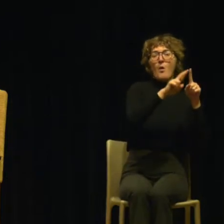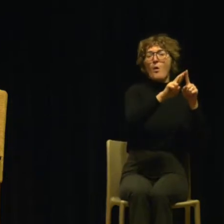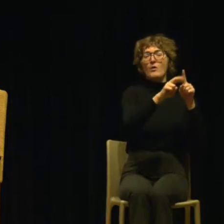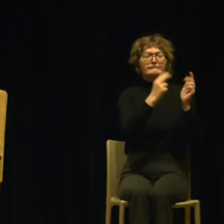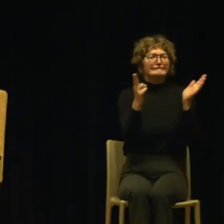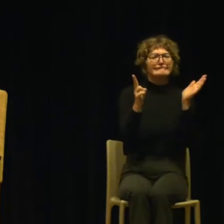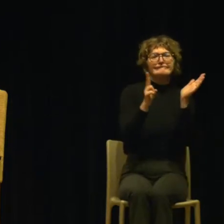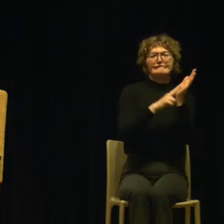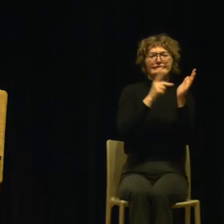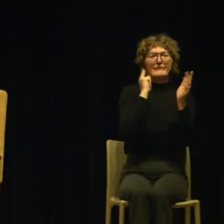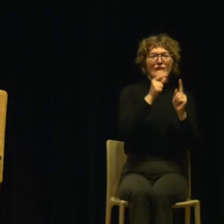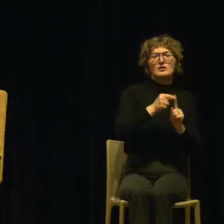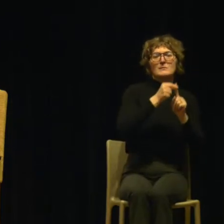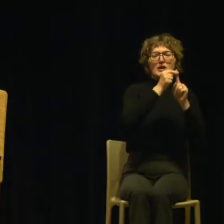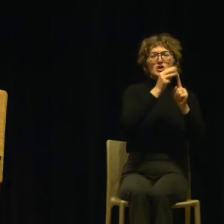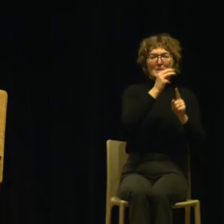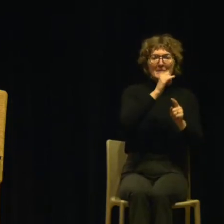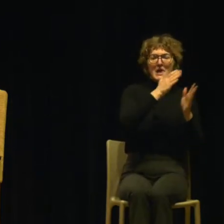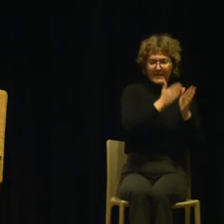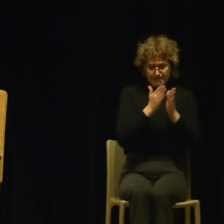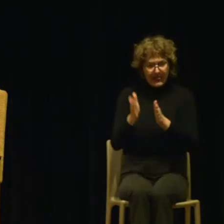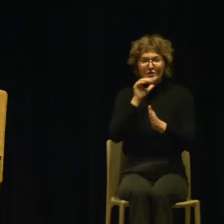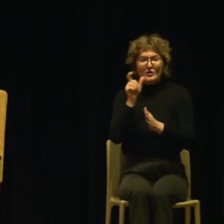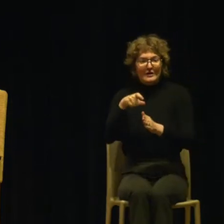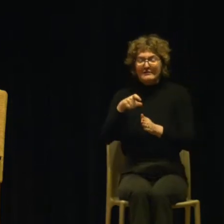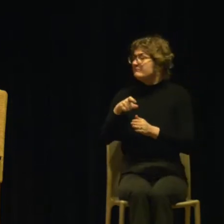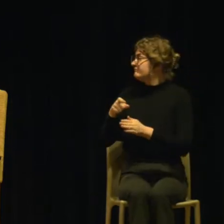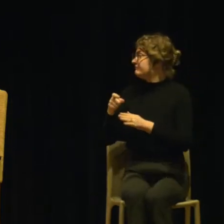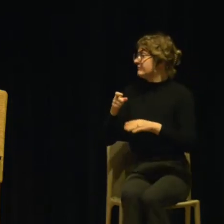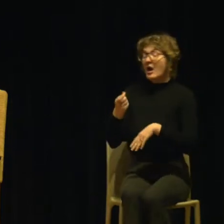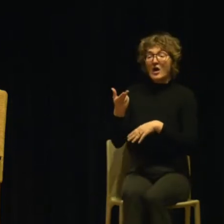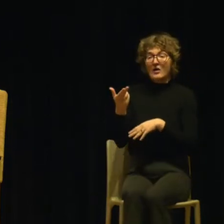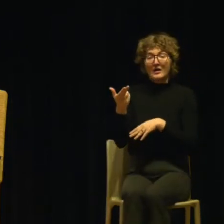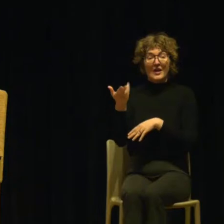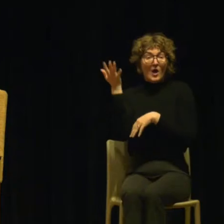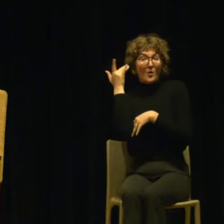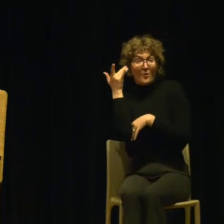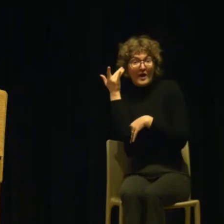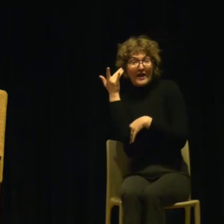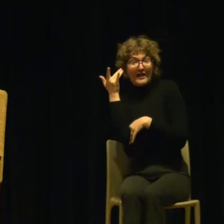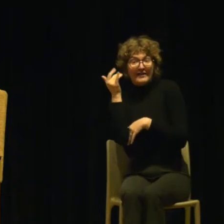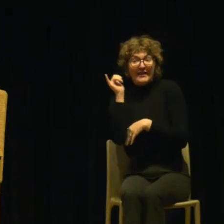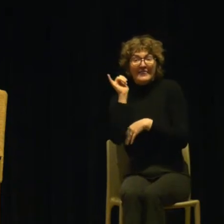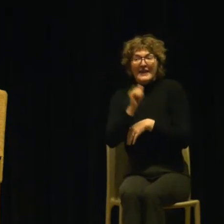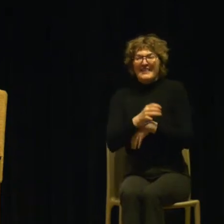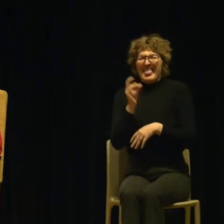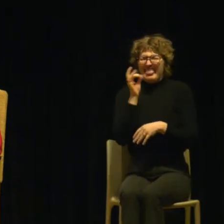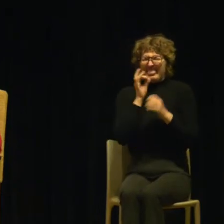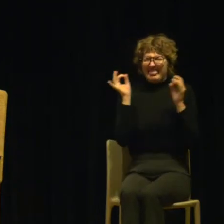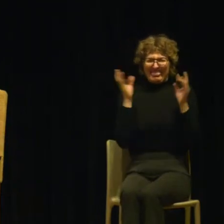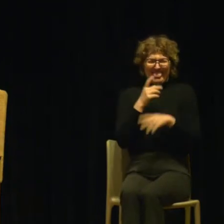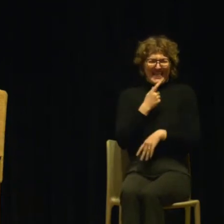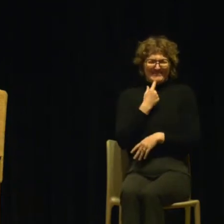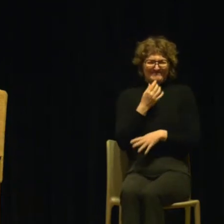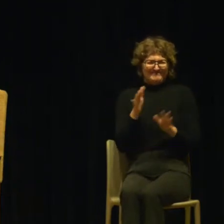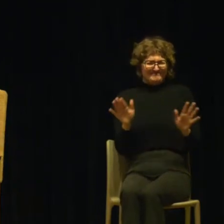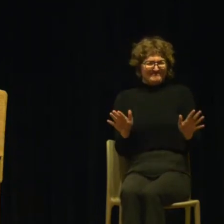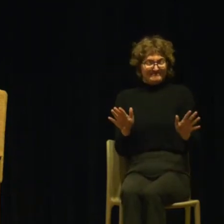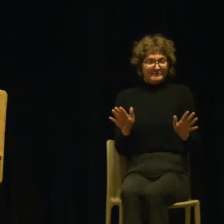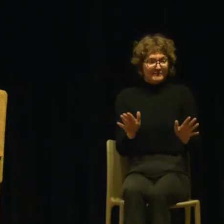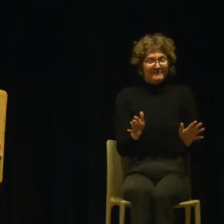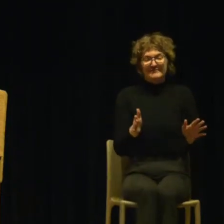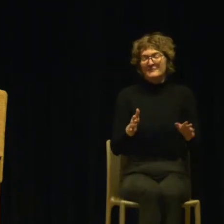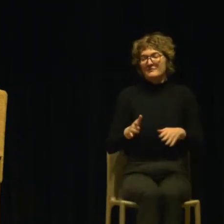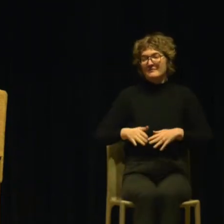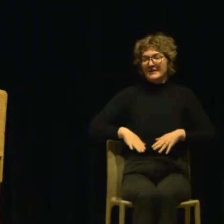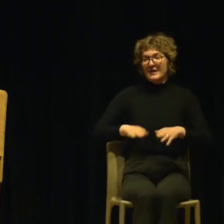up for a special meal plan. Well, why does fiber taste nasty? Pardon? Why does fiber taste nasty? No, you get fiber in